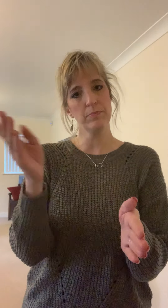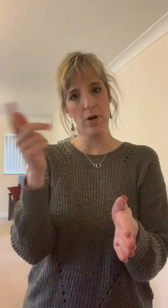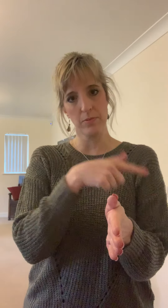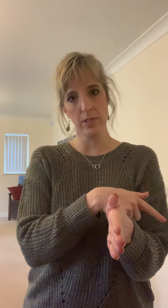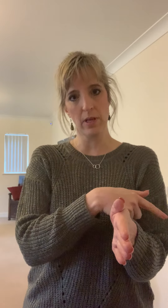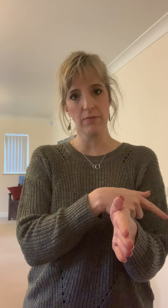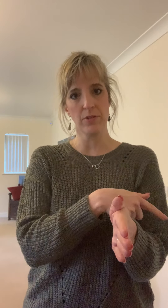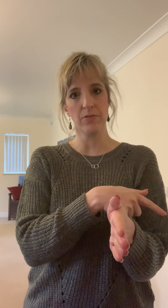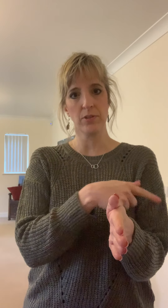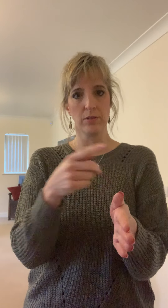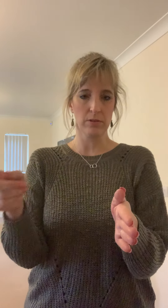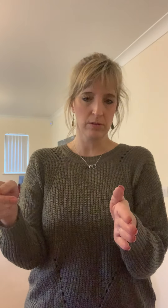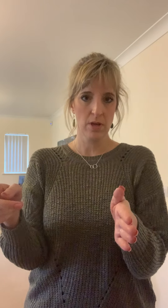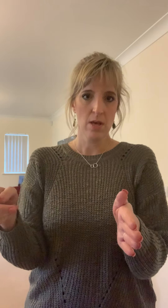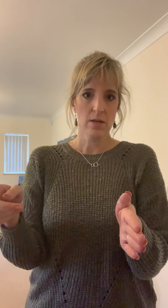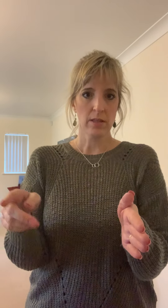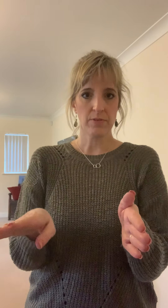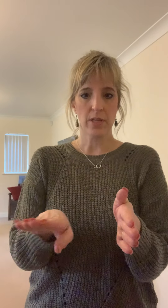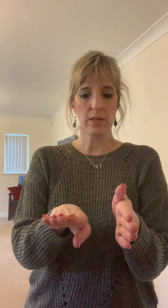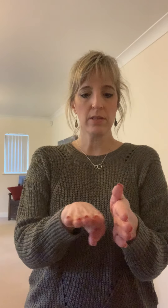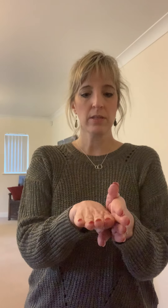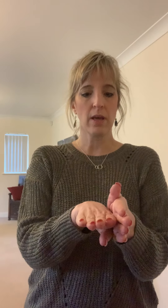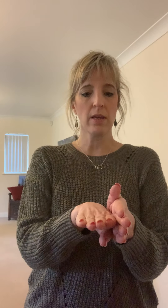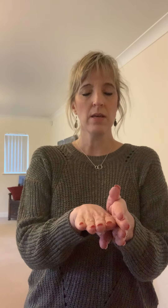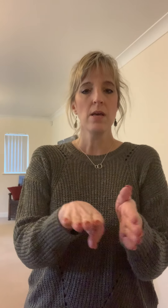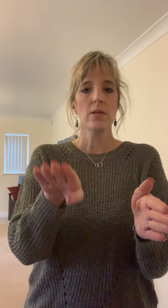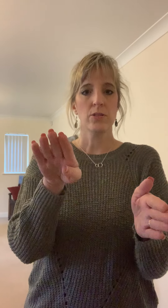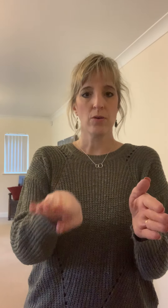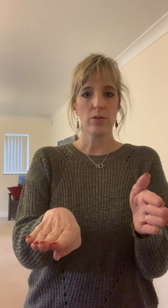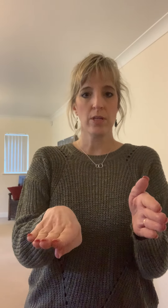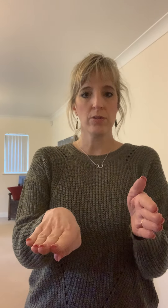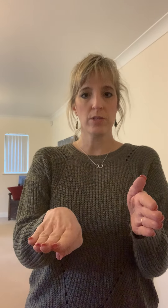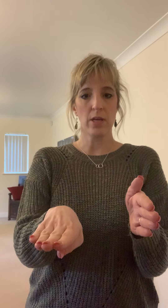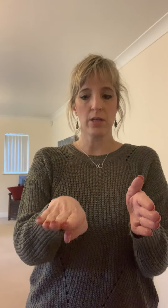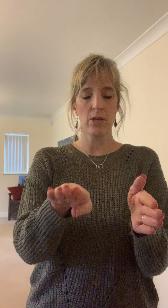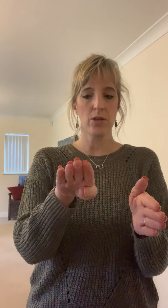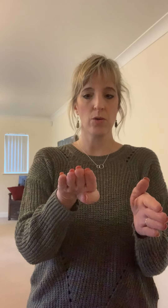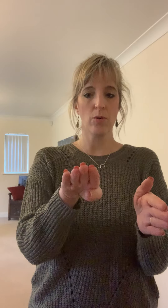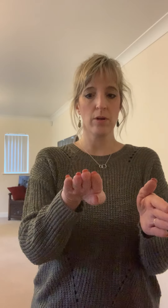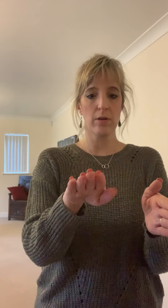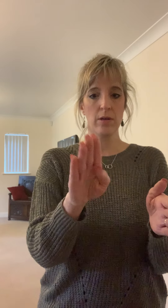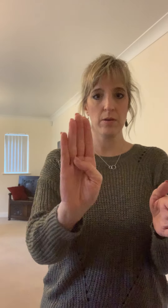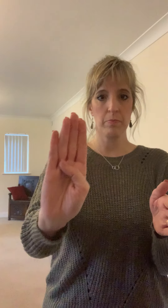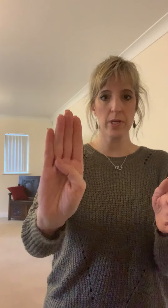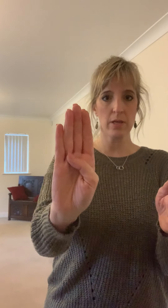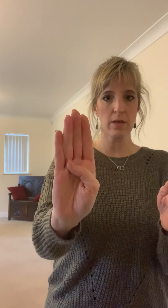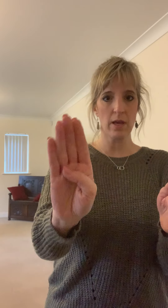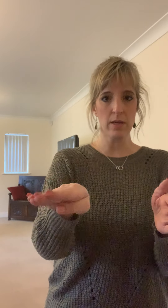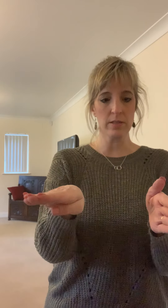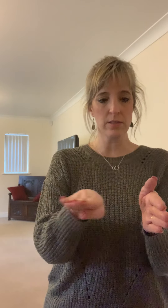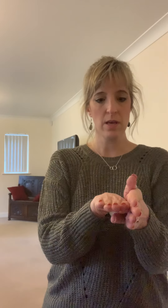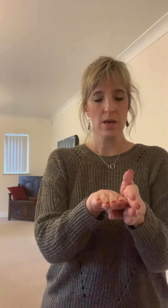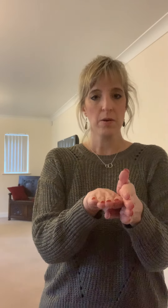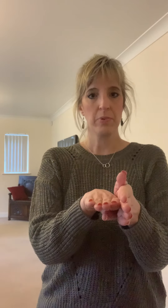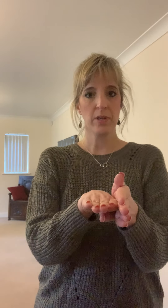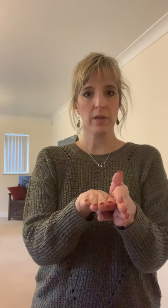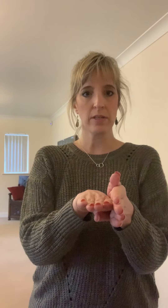palm to the left if you're left-handed, okay? So then you take your B hand, put it next to